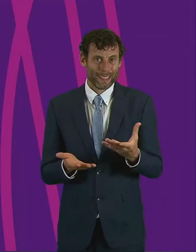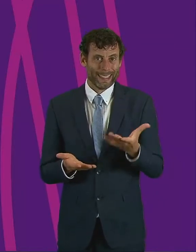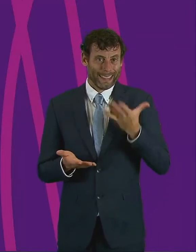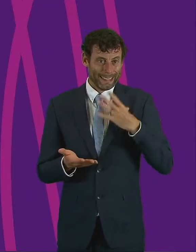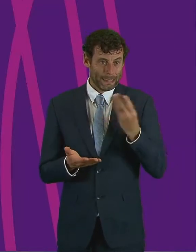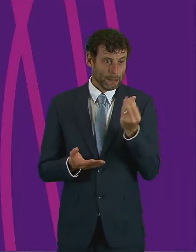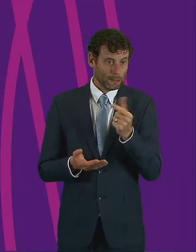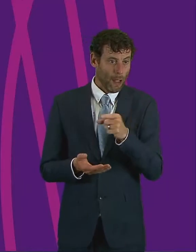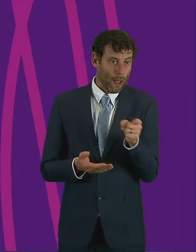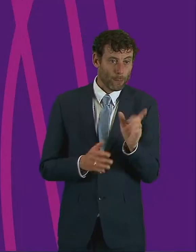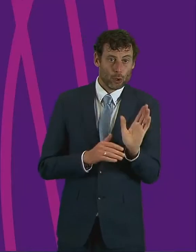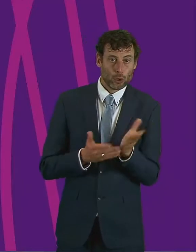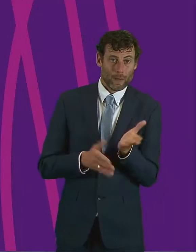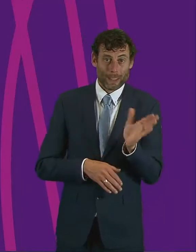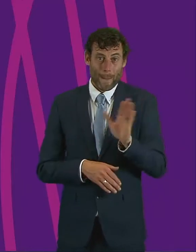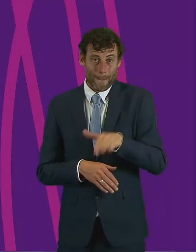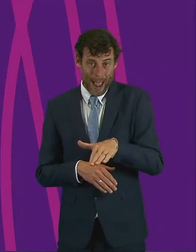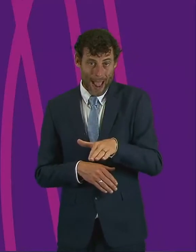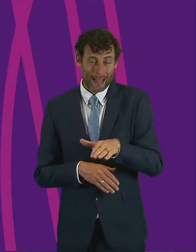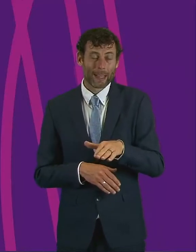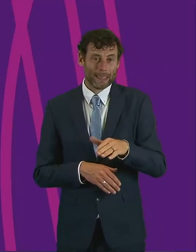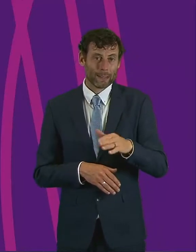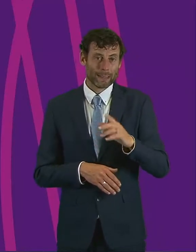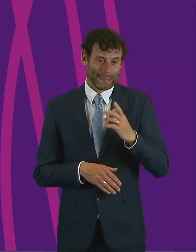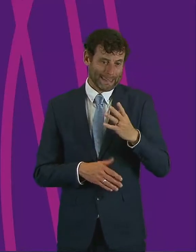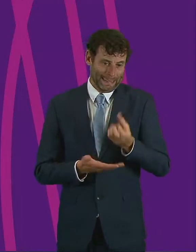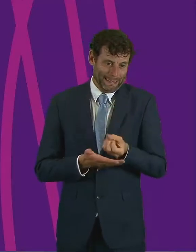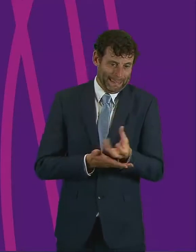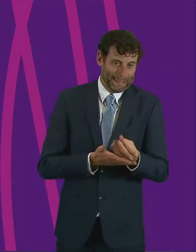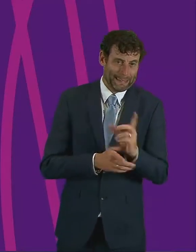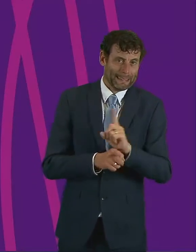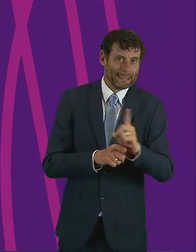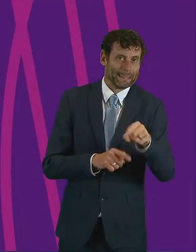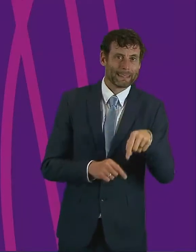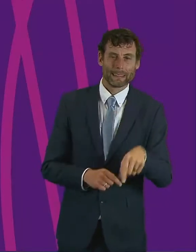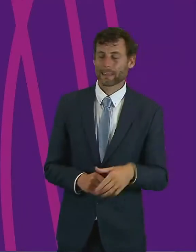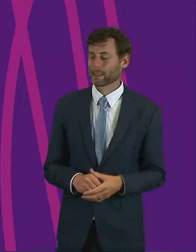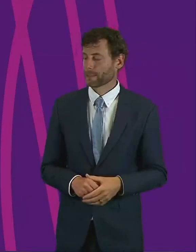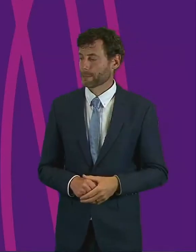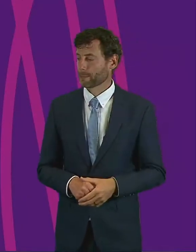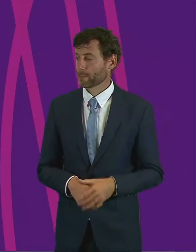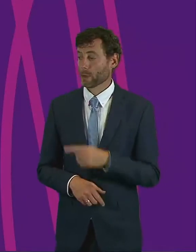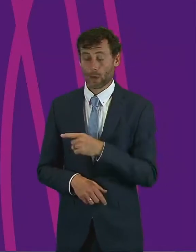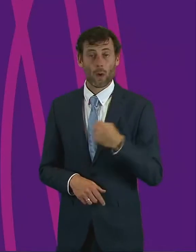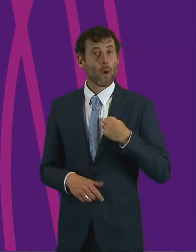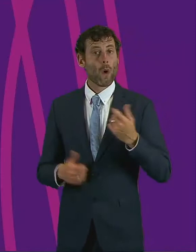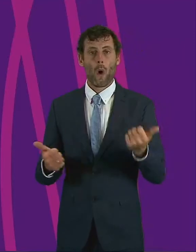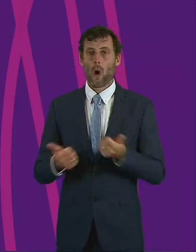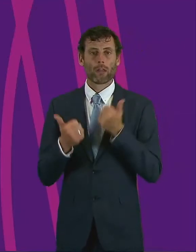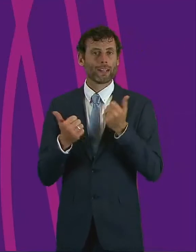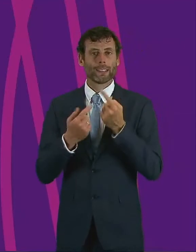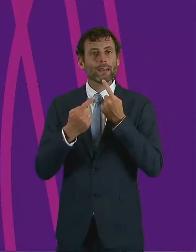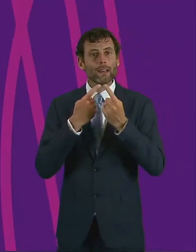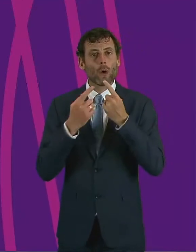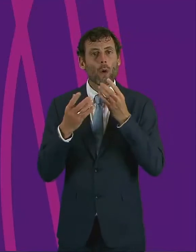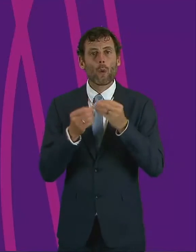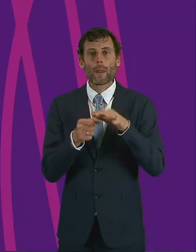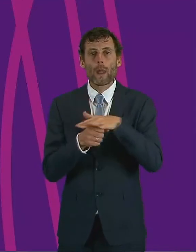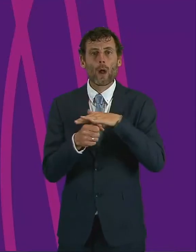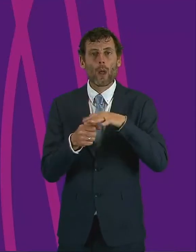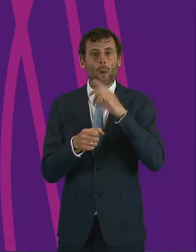our local economies through investment? Kate Forbes. Two brief answers to that. First, yes, we're already working with local government looking at